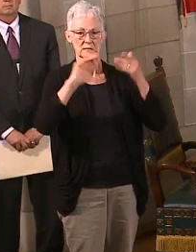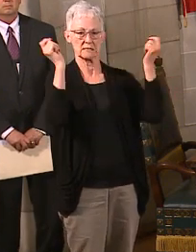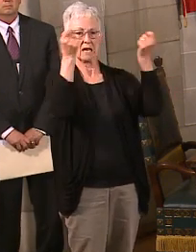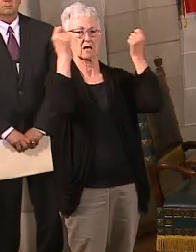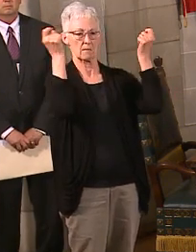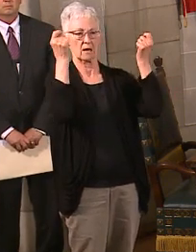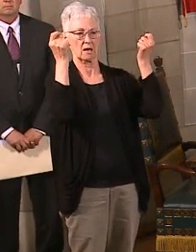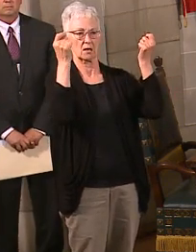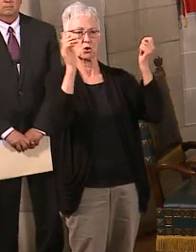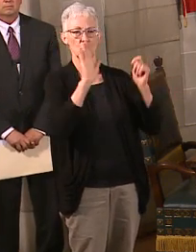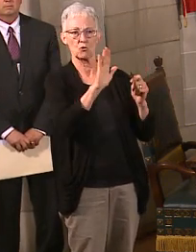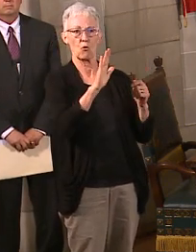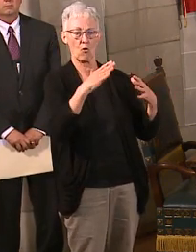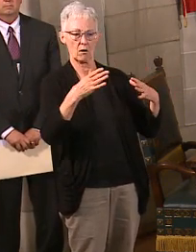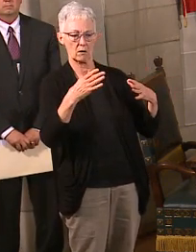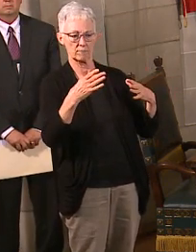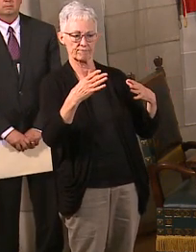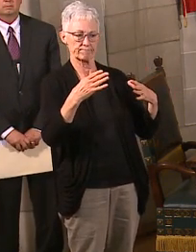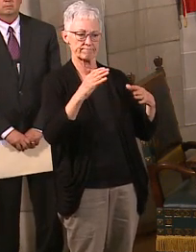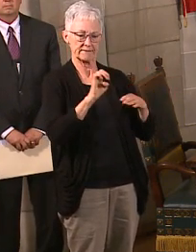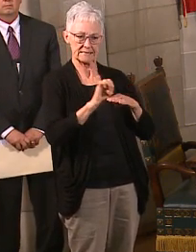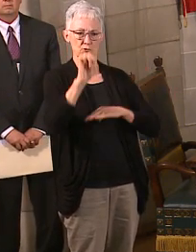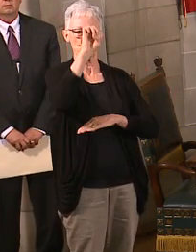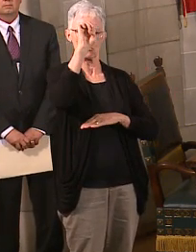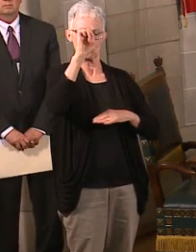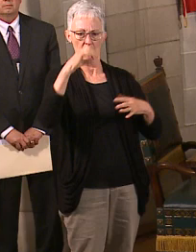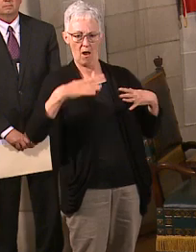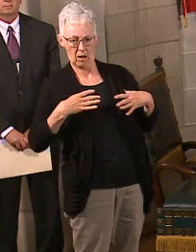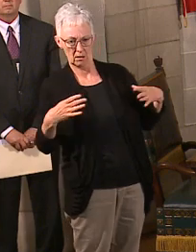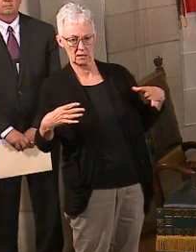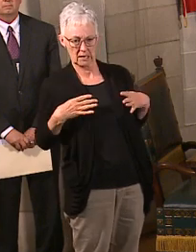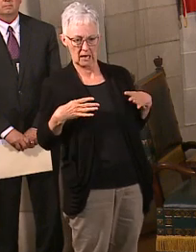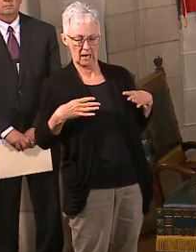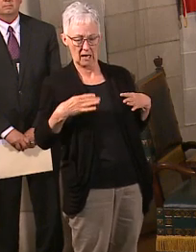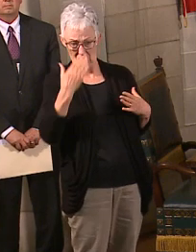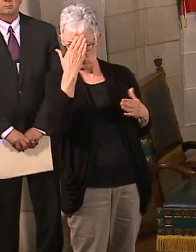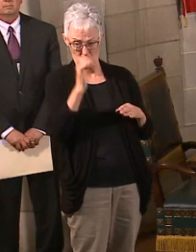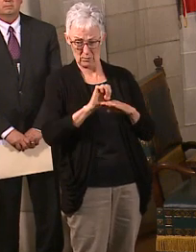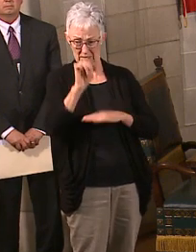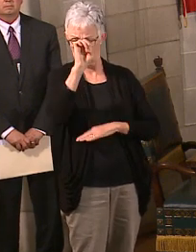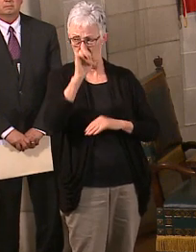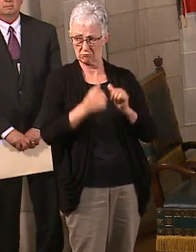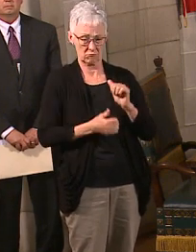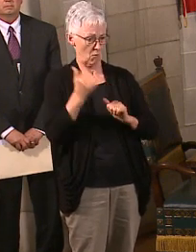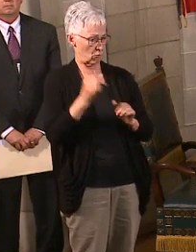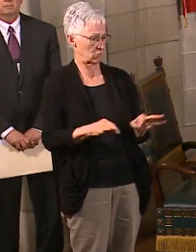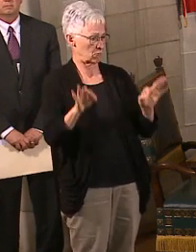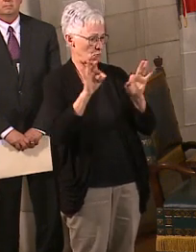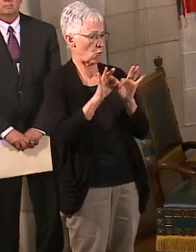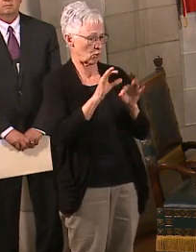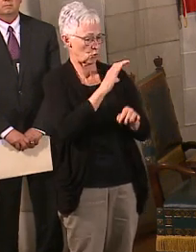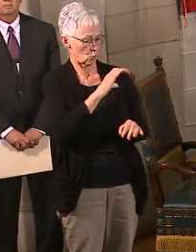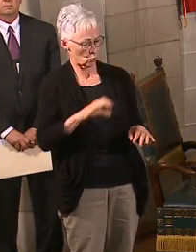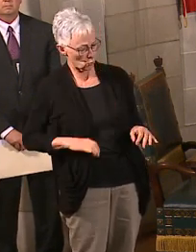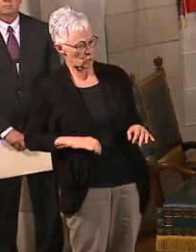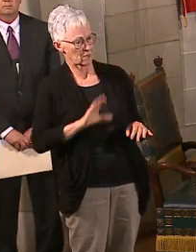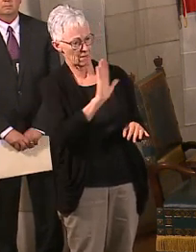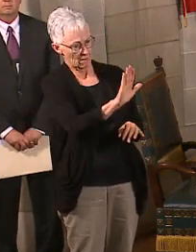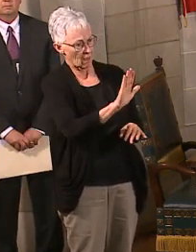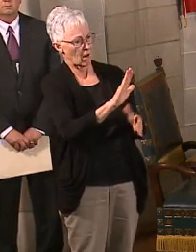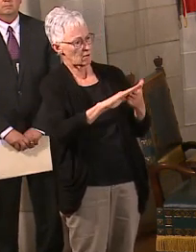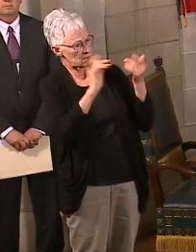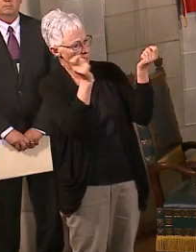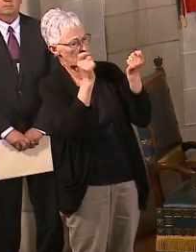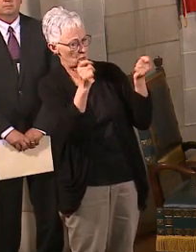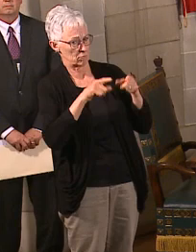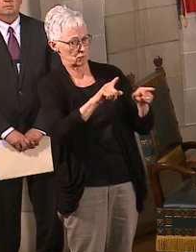also understand that this is the most important Christian holiday of the year. And we want people to take those steps to keep properly social